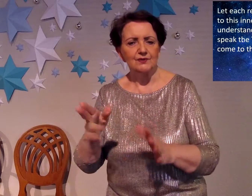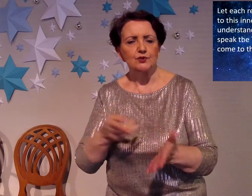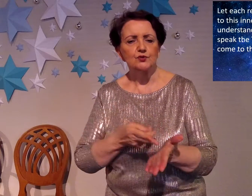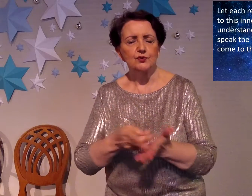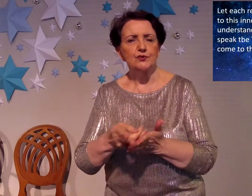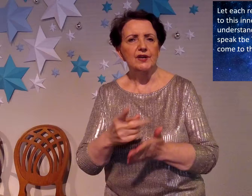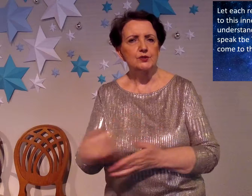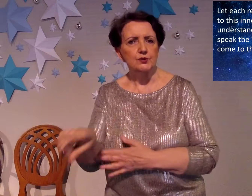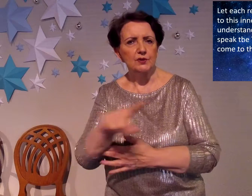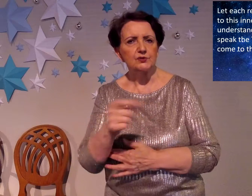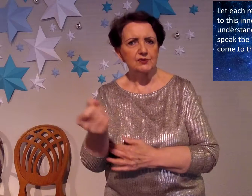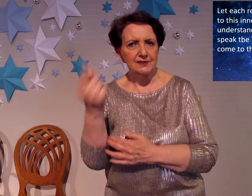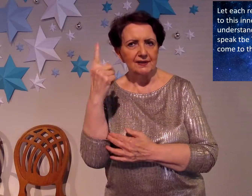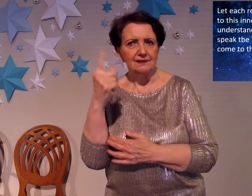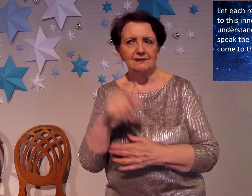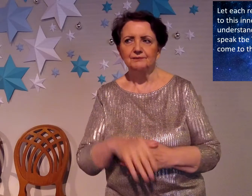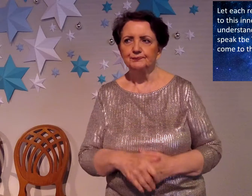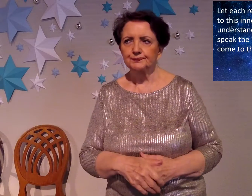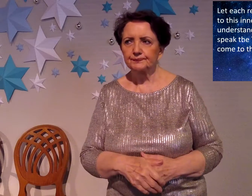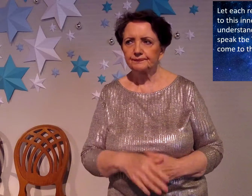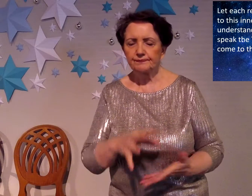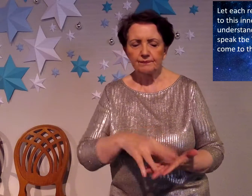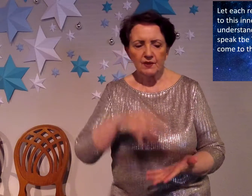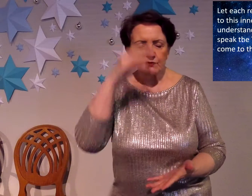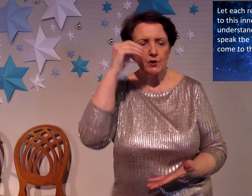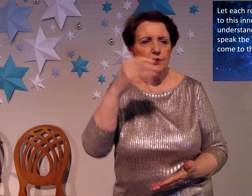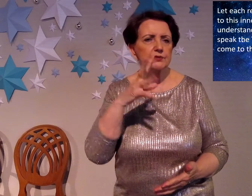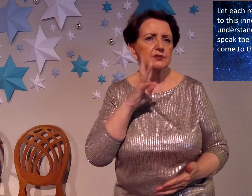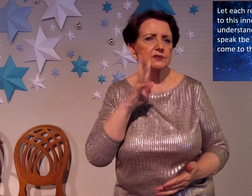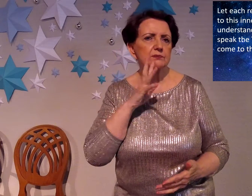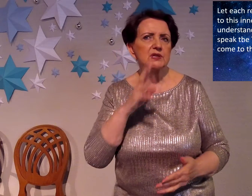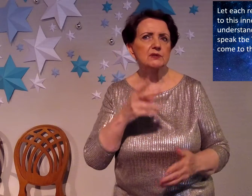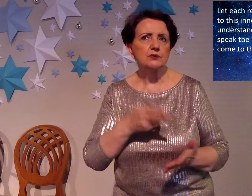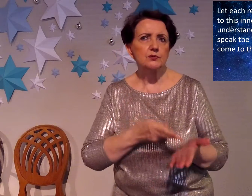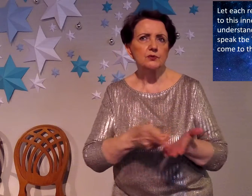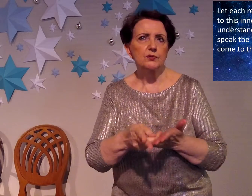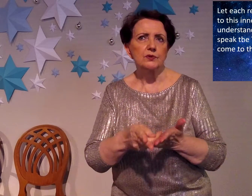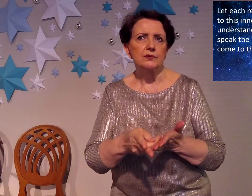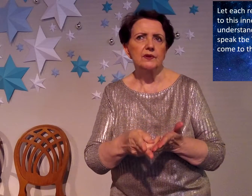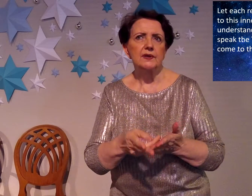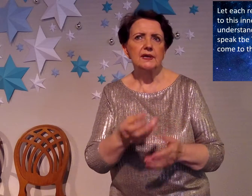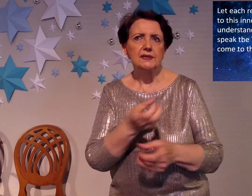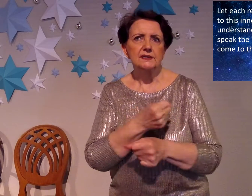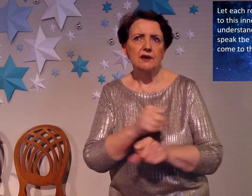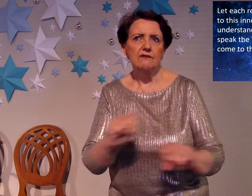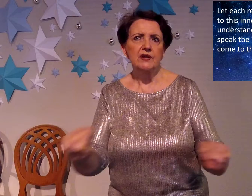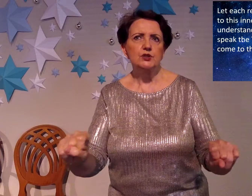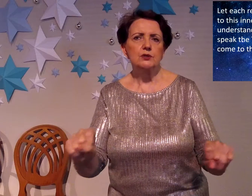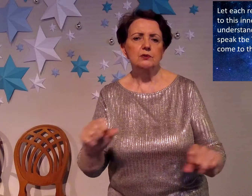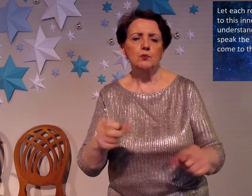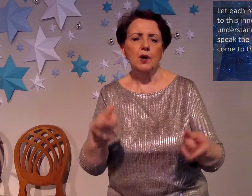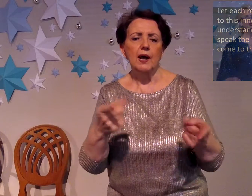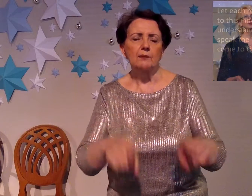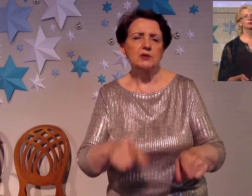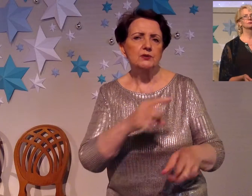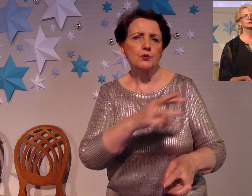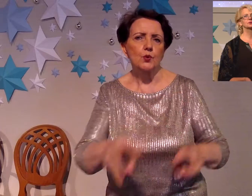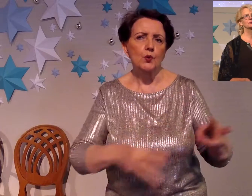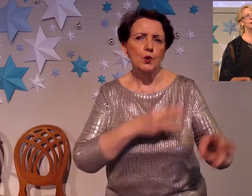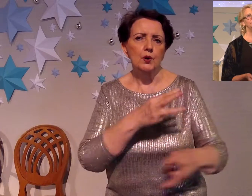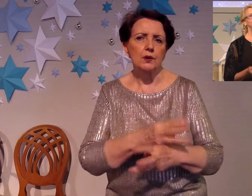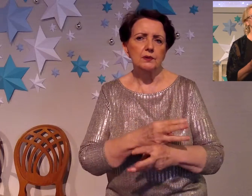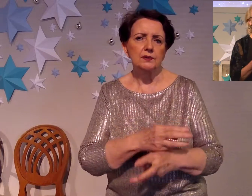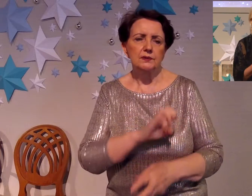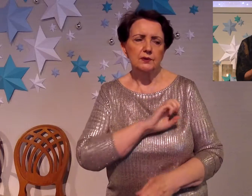understand it. When everyone learns to speak the truth, a complete salvation will come to the world. Ernest